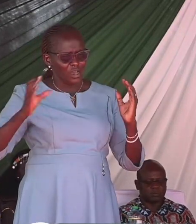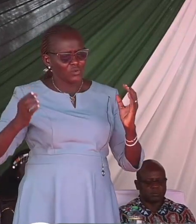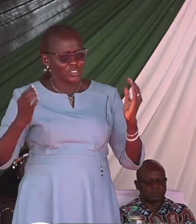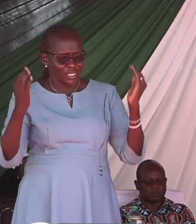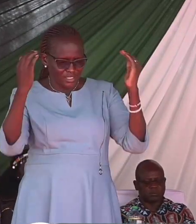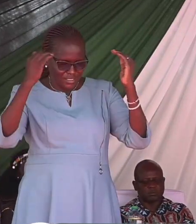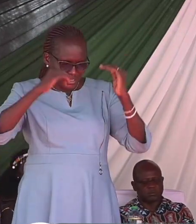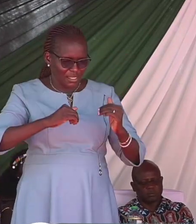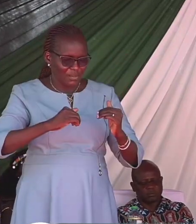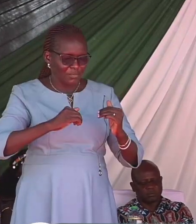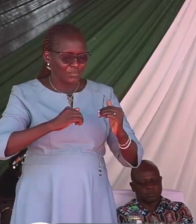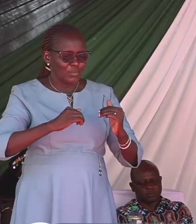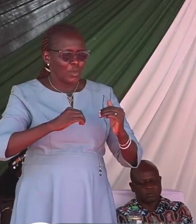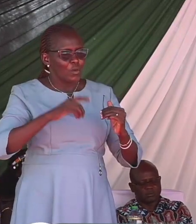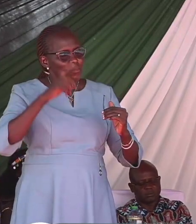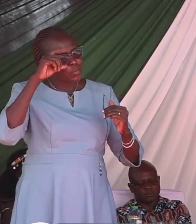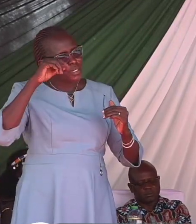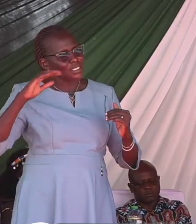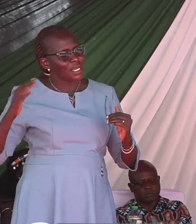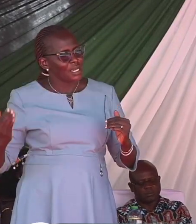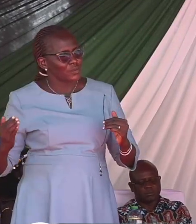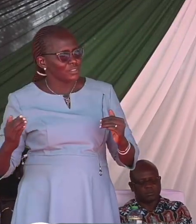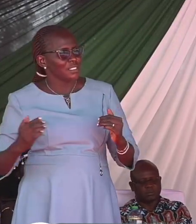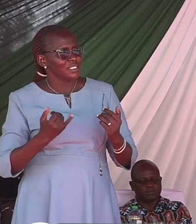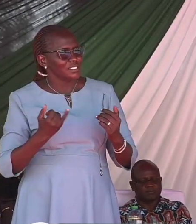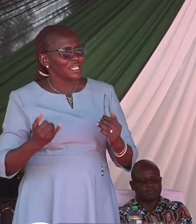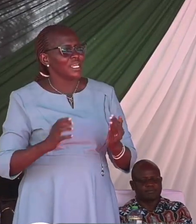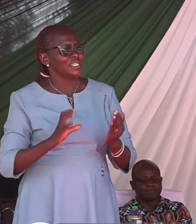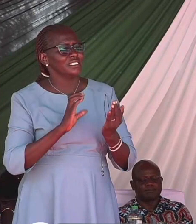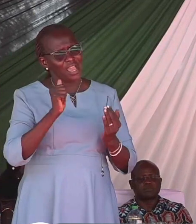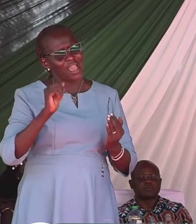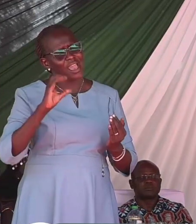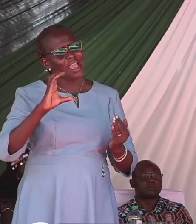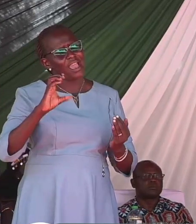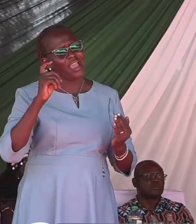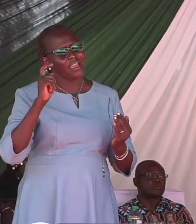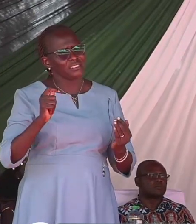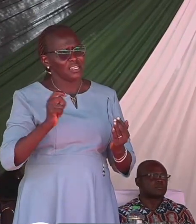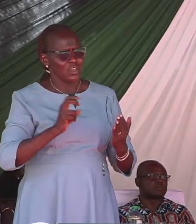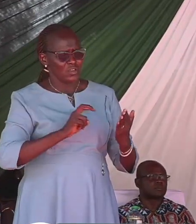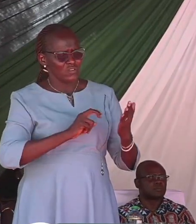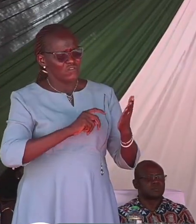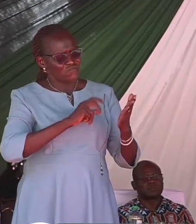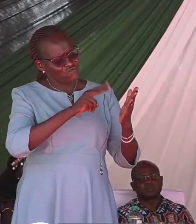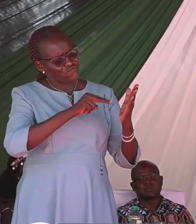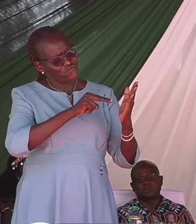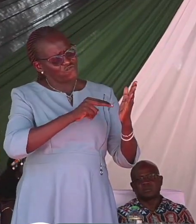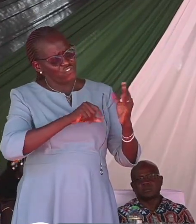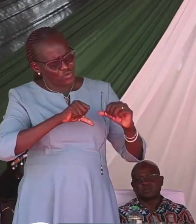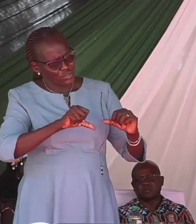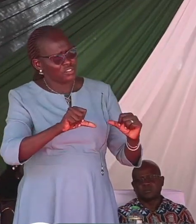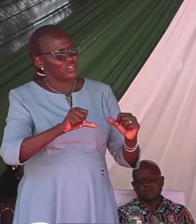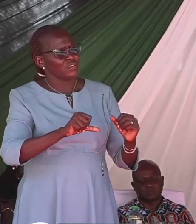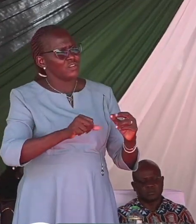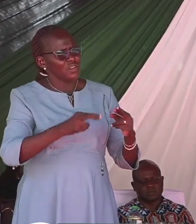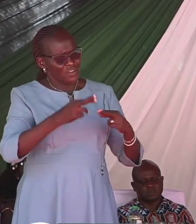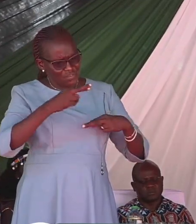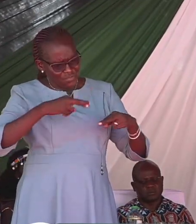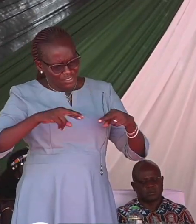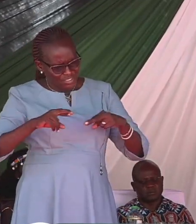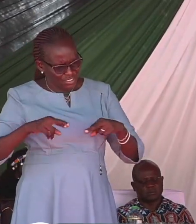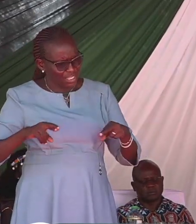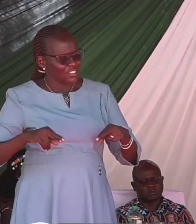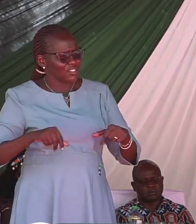County Child Act 2014, which is under review. And one area of research that I would like to pose